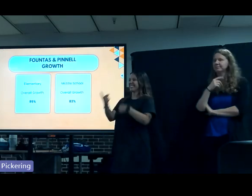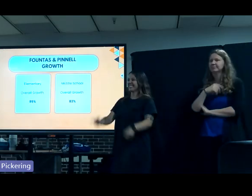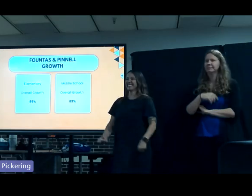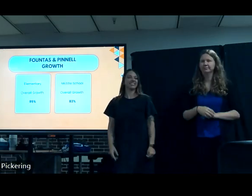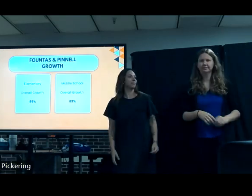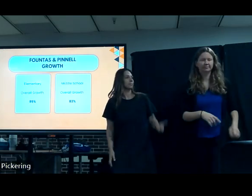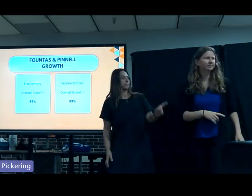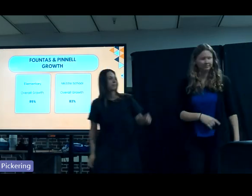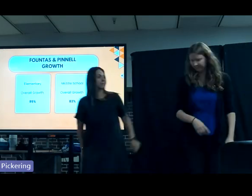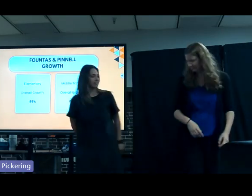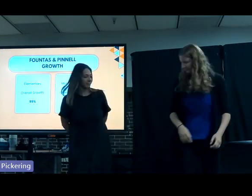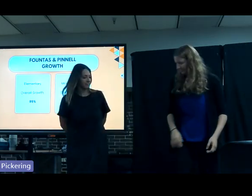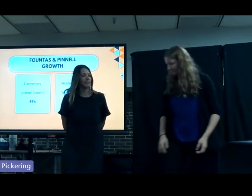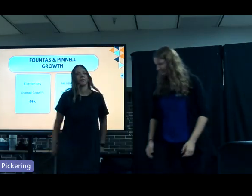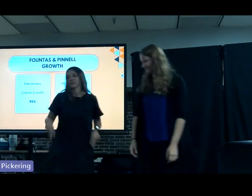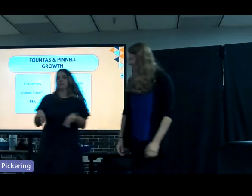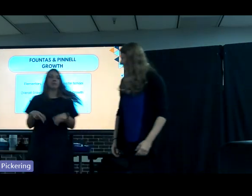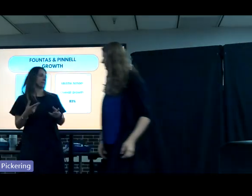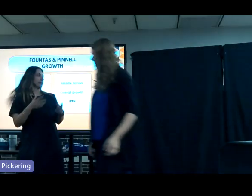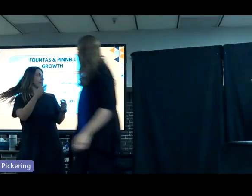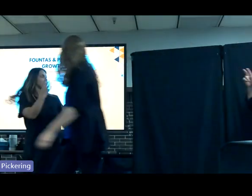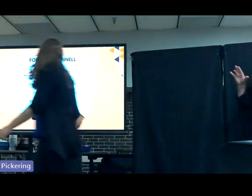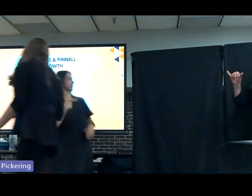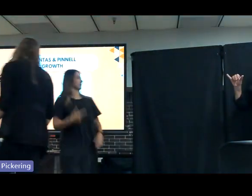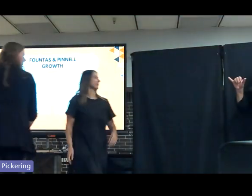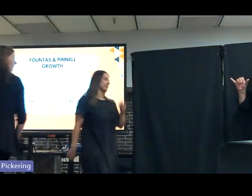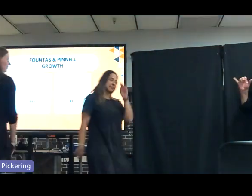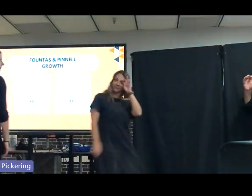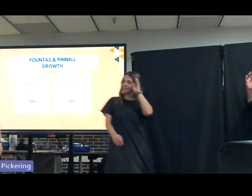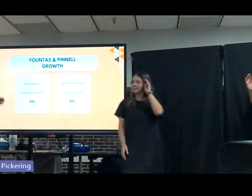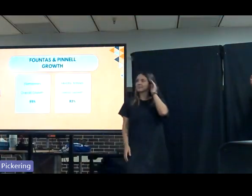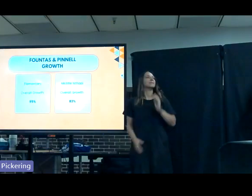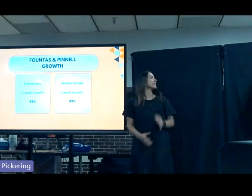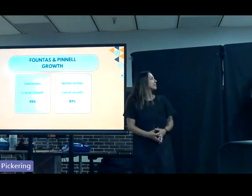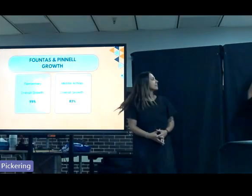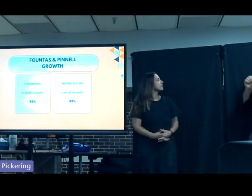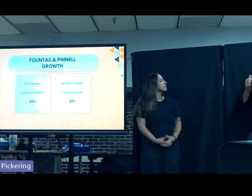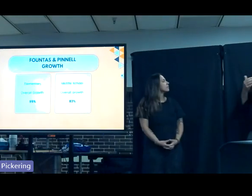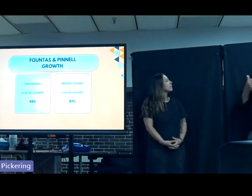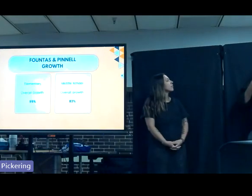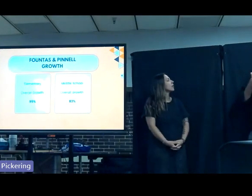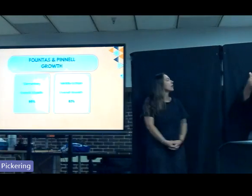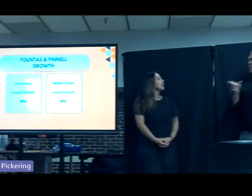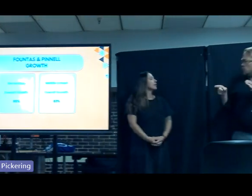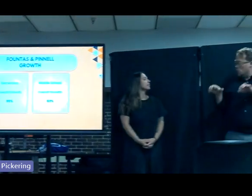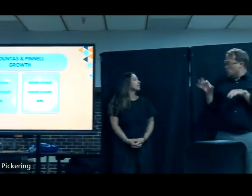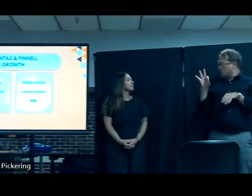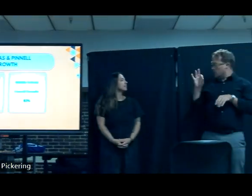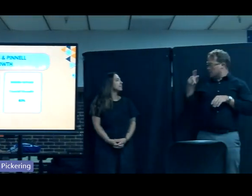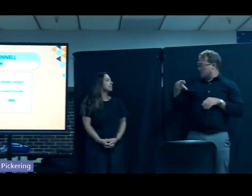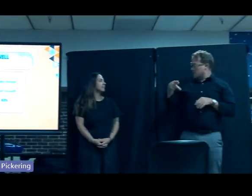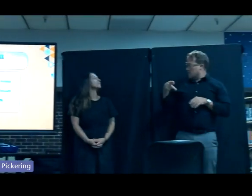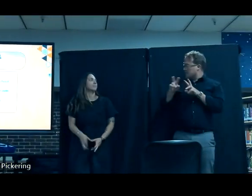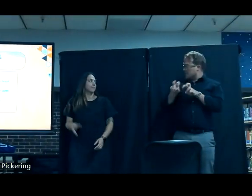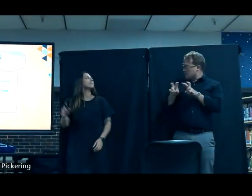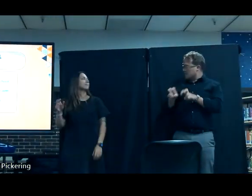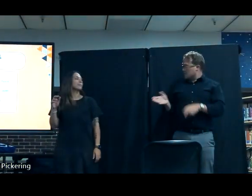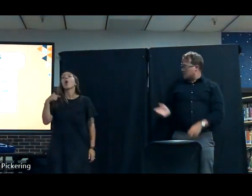Question? How often do you do the Fountas and Pinnell?